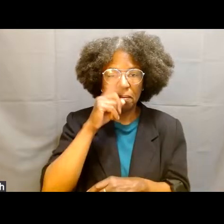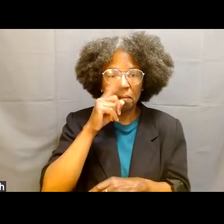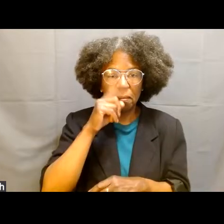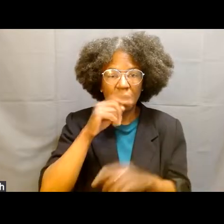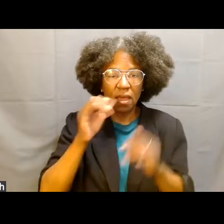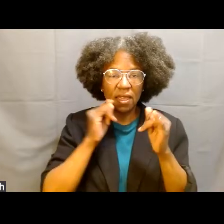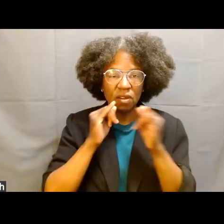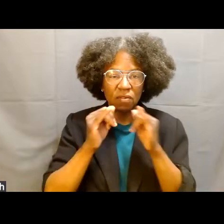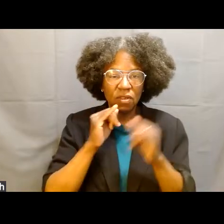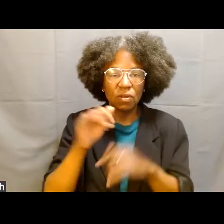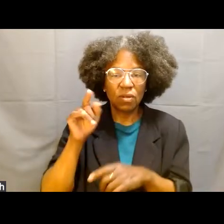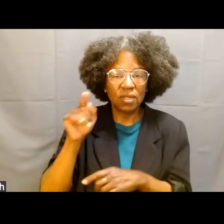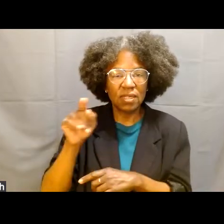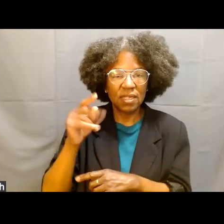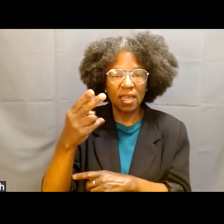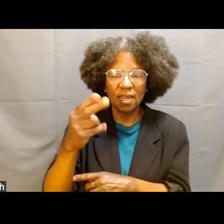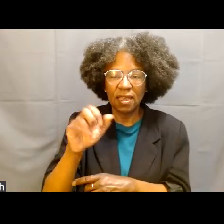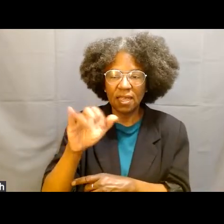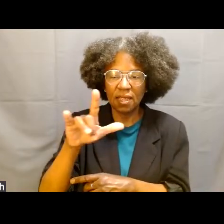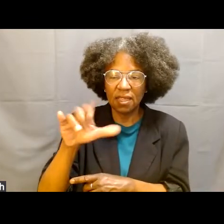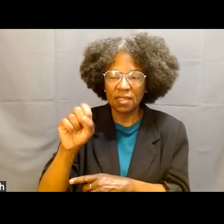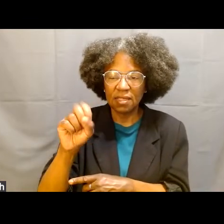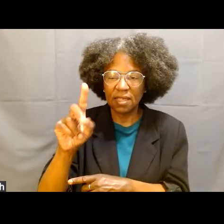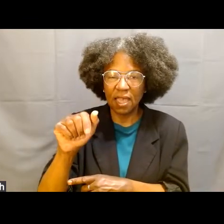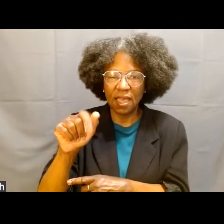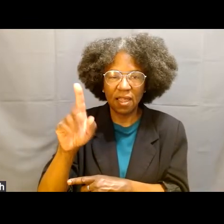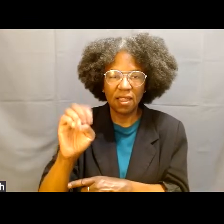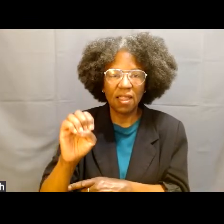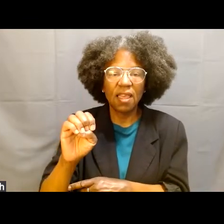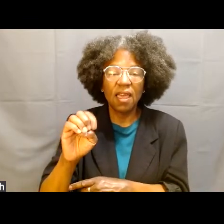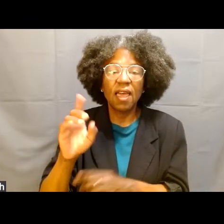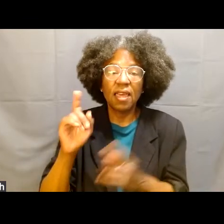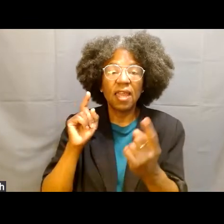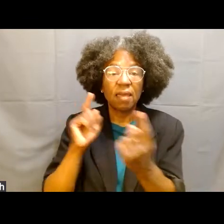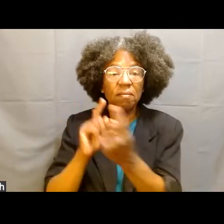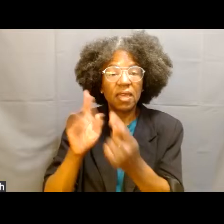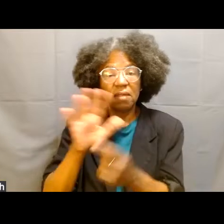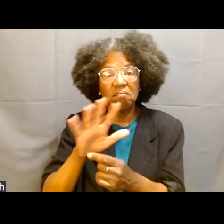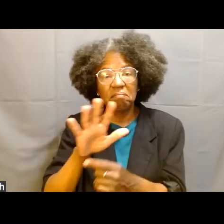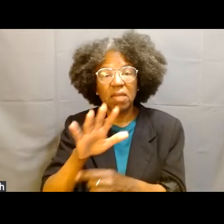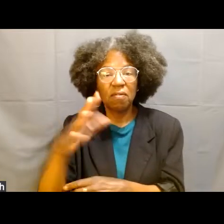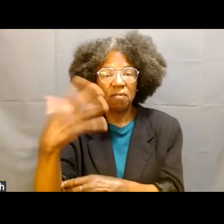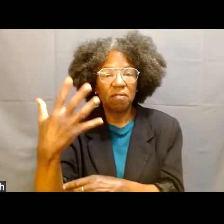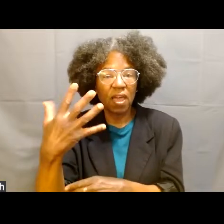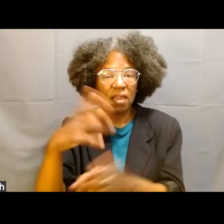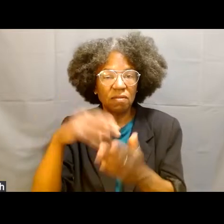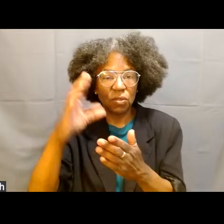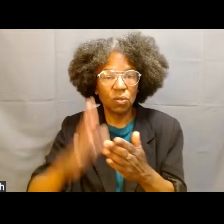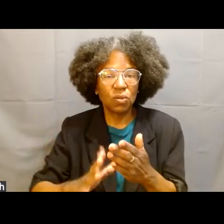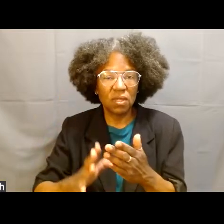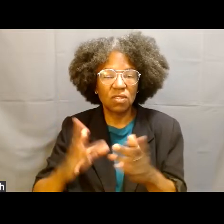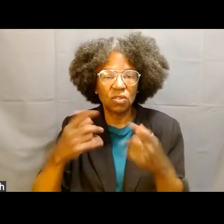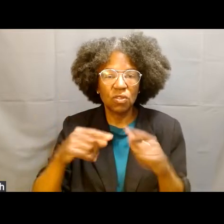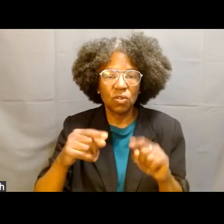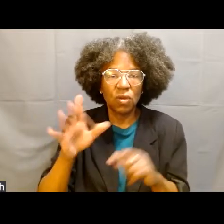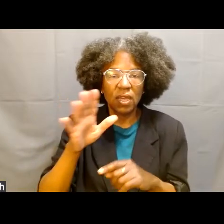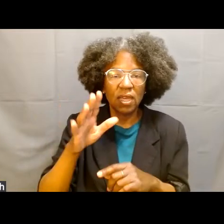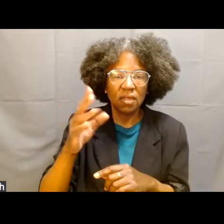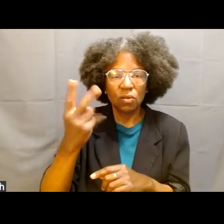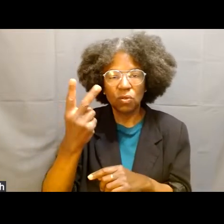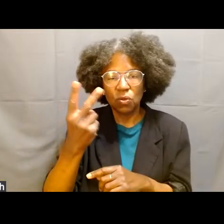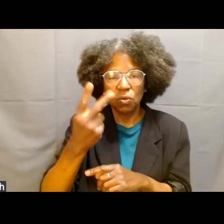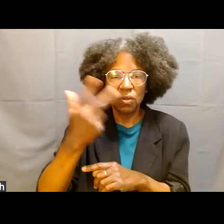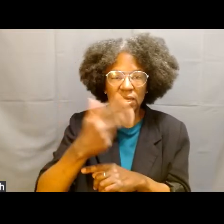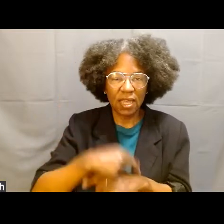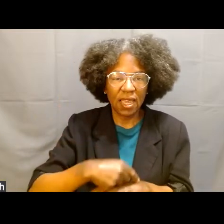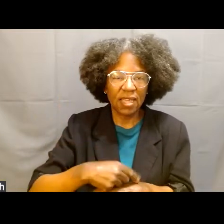at Hillsdale. I was able to meet about 5 students. I went on over a couple of days. It's always great